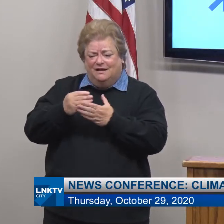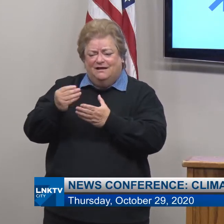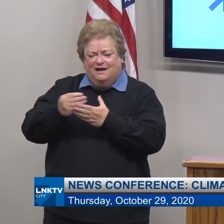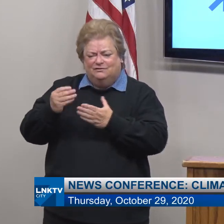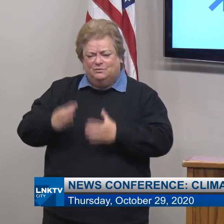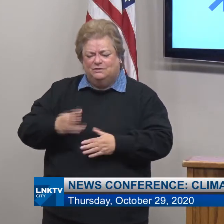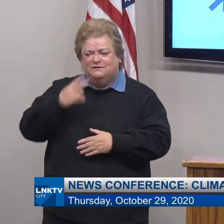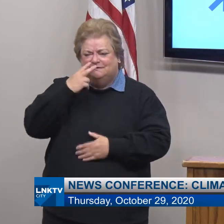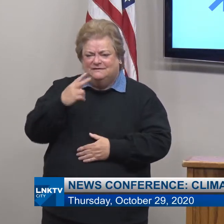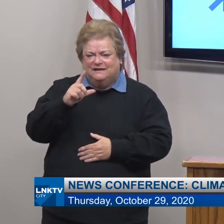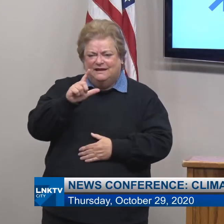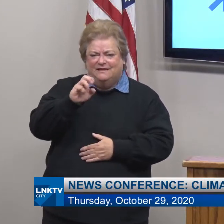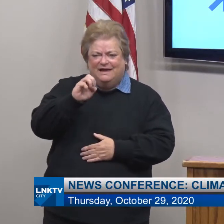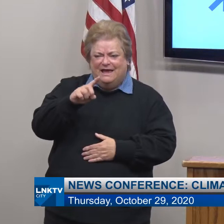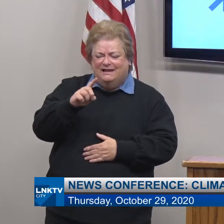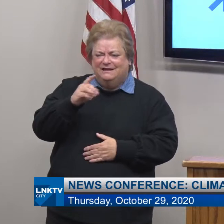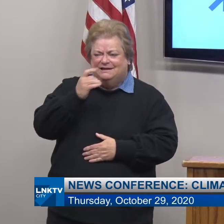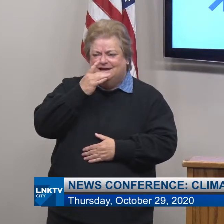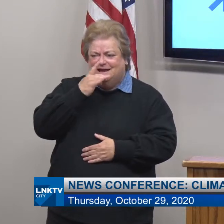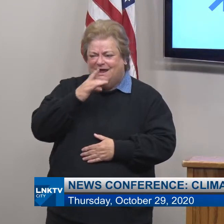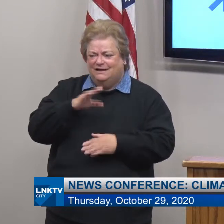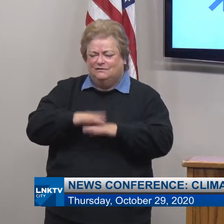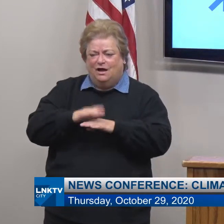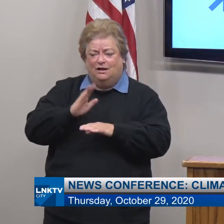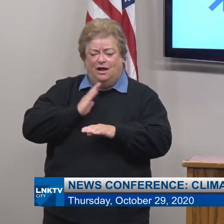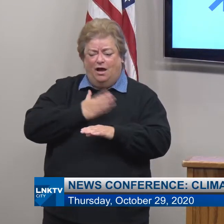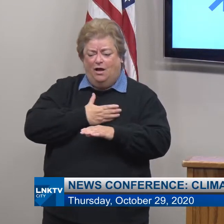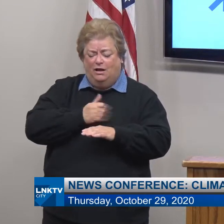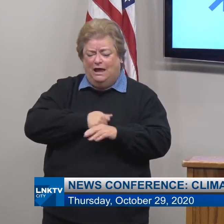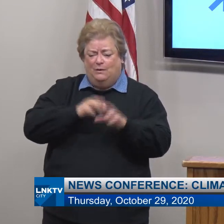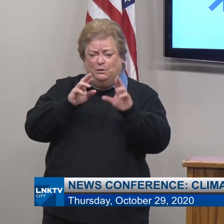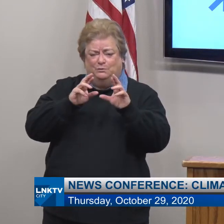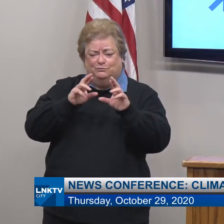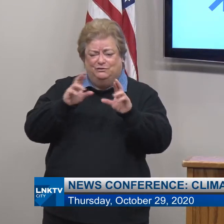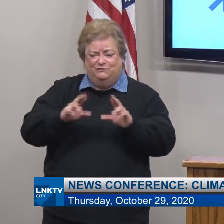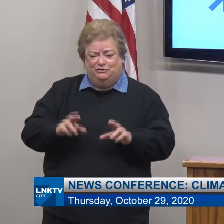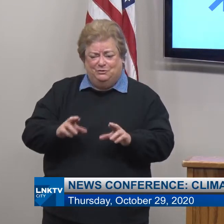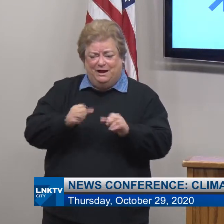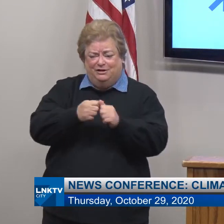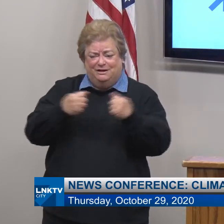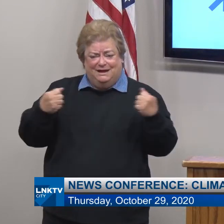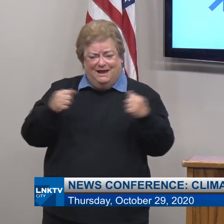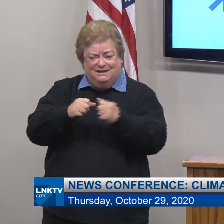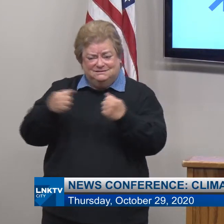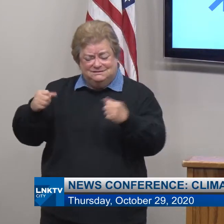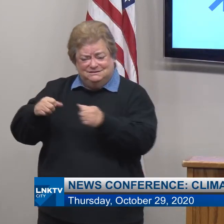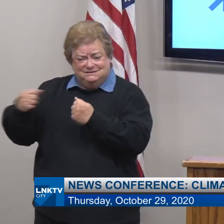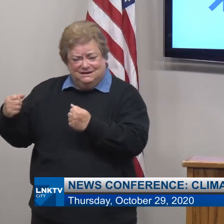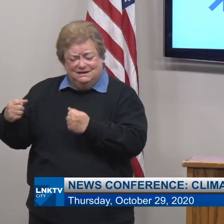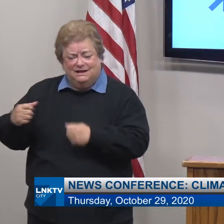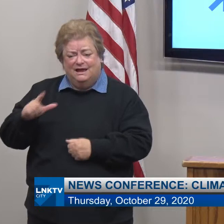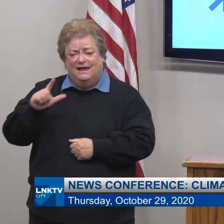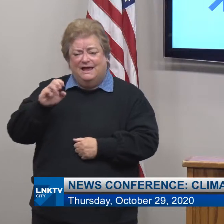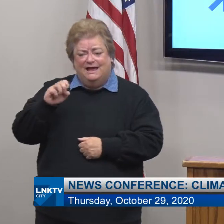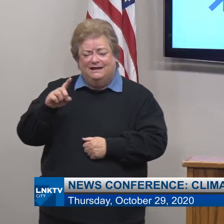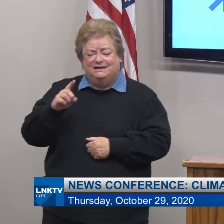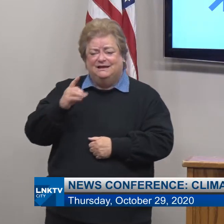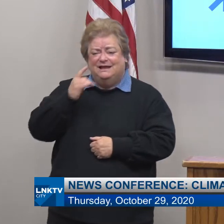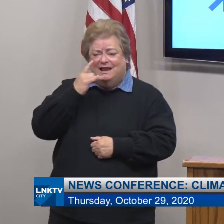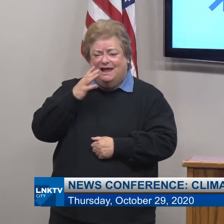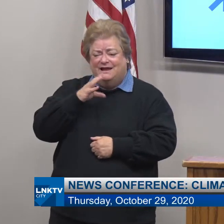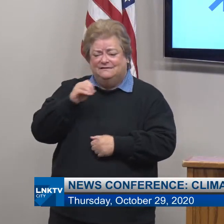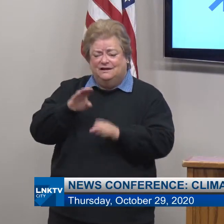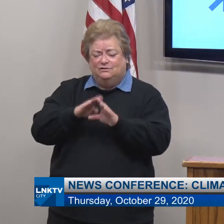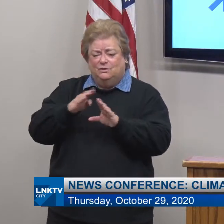lights on refrigerated door cases and honestly in all refrigerated cases. LED lights and doors